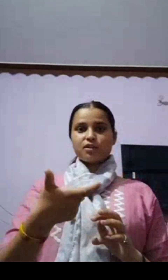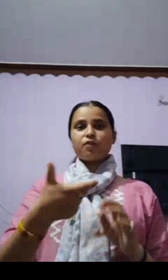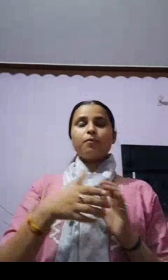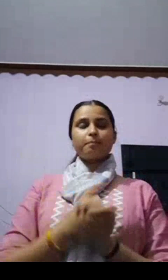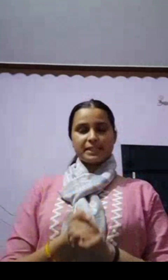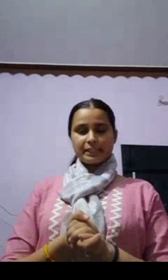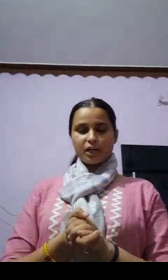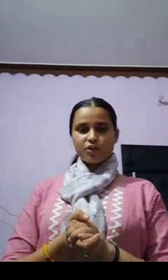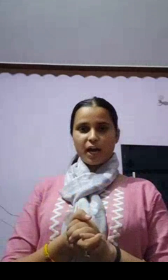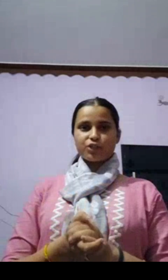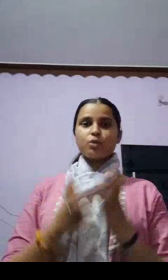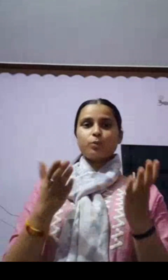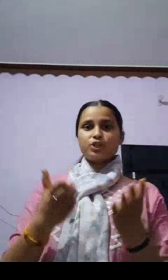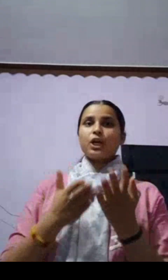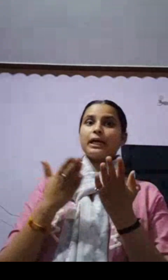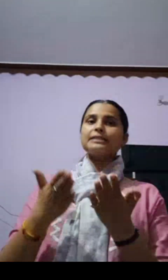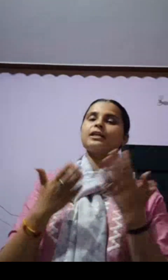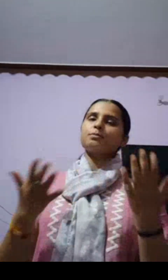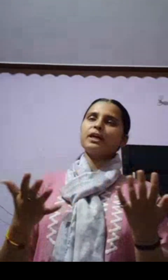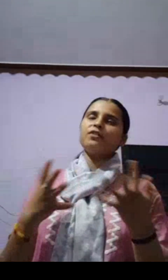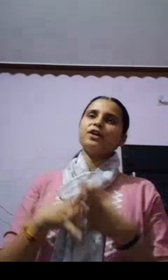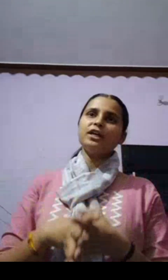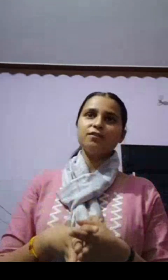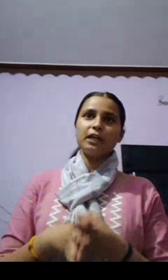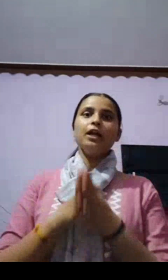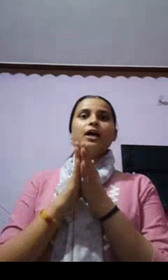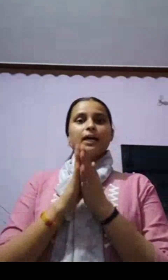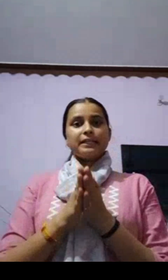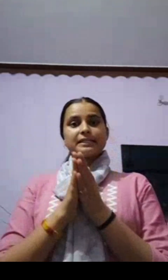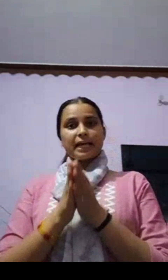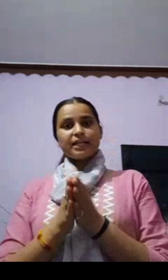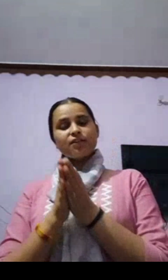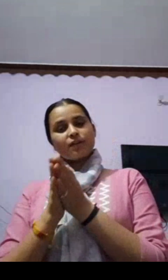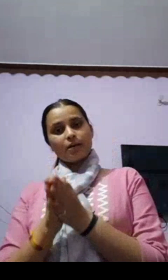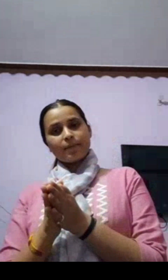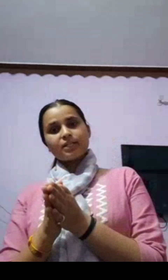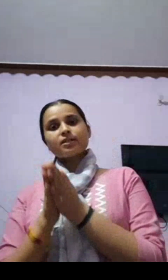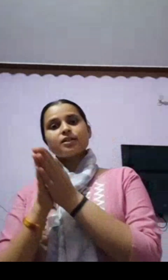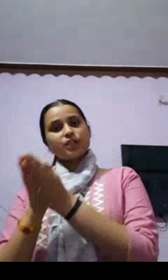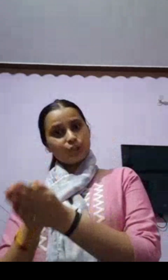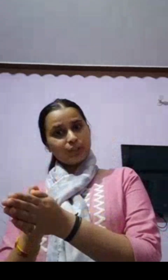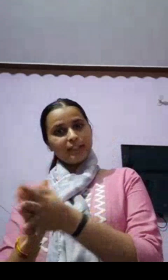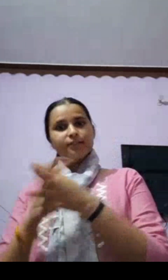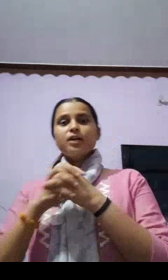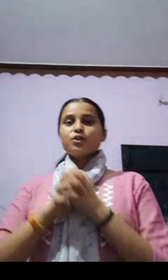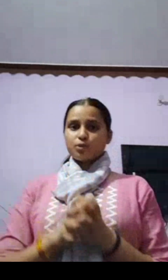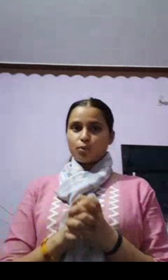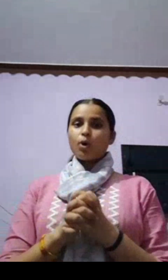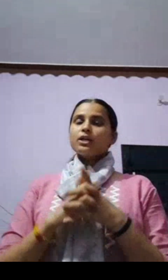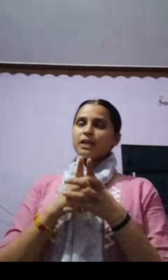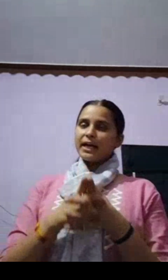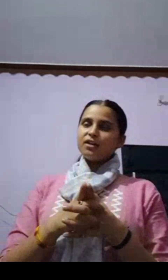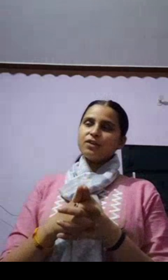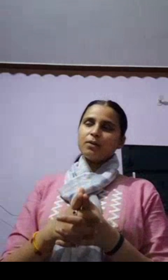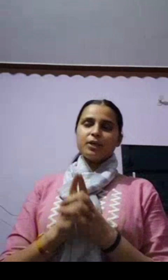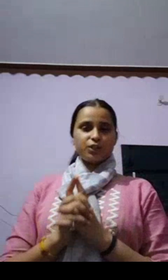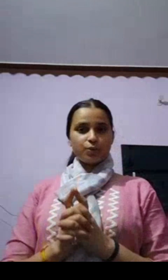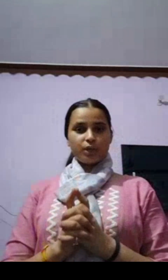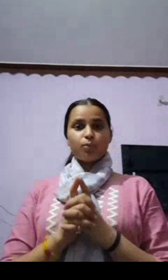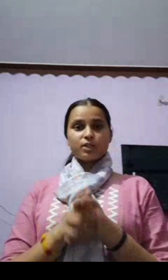of muscle contraction which is explained very well in the sliding filament theory. So sliding filament theory was